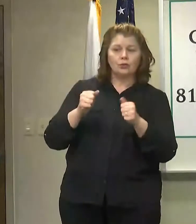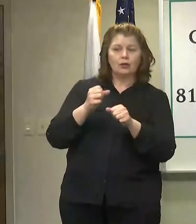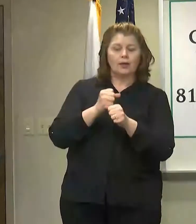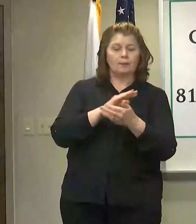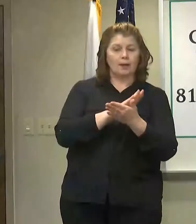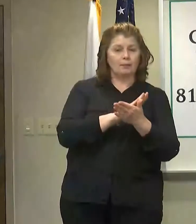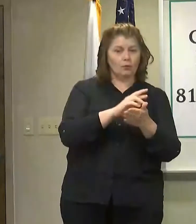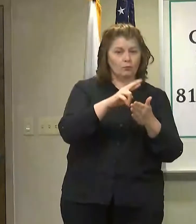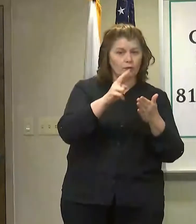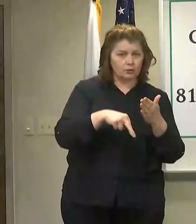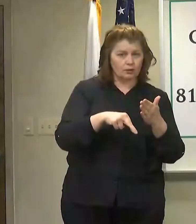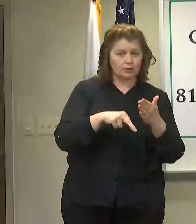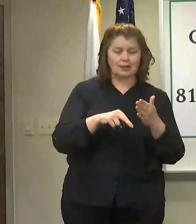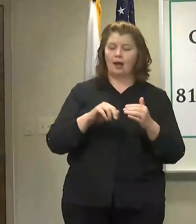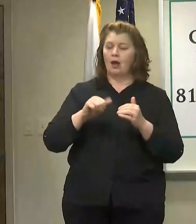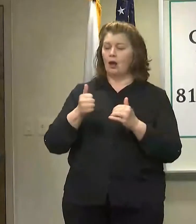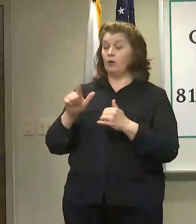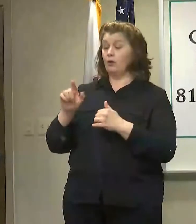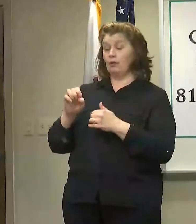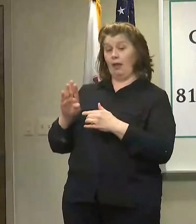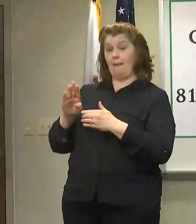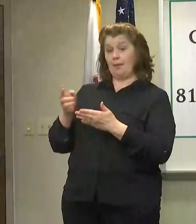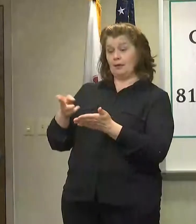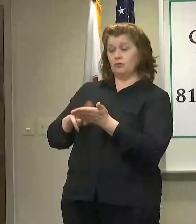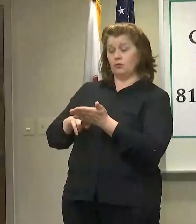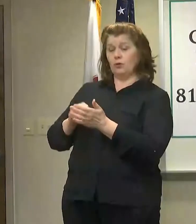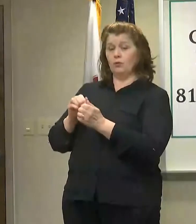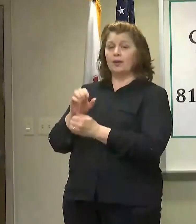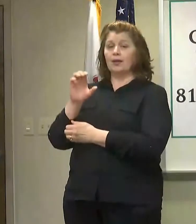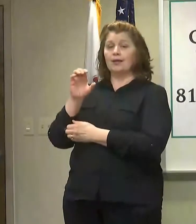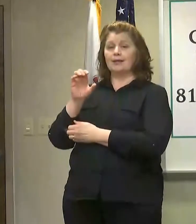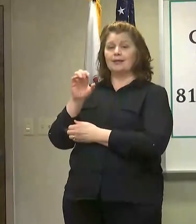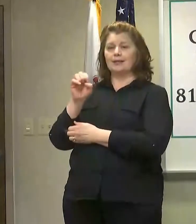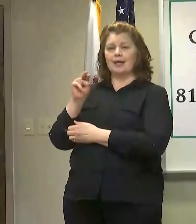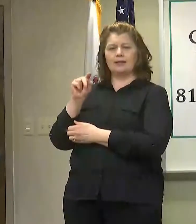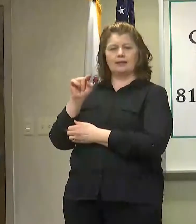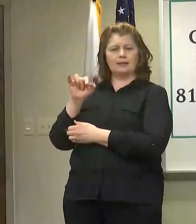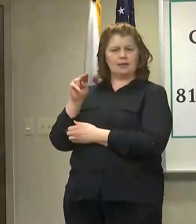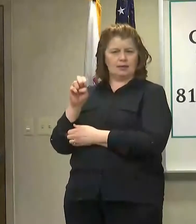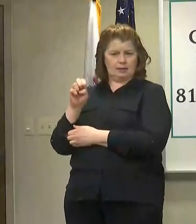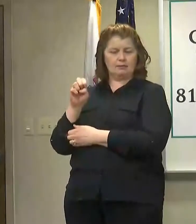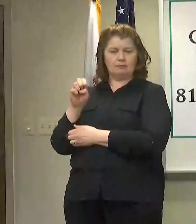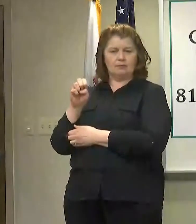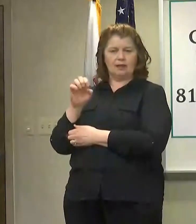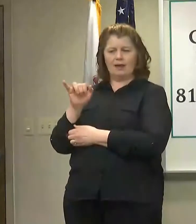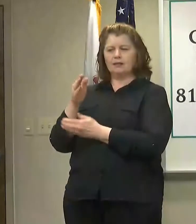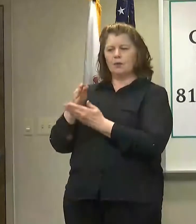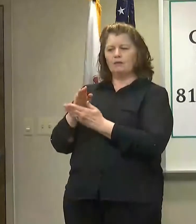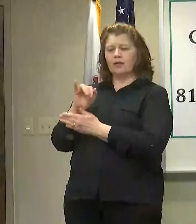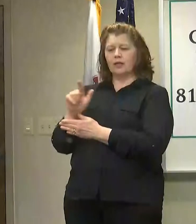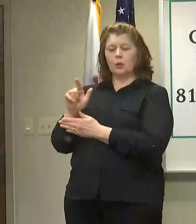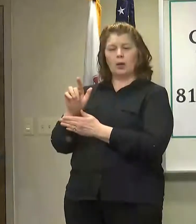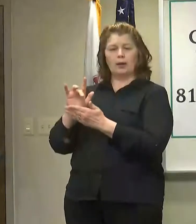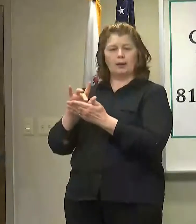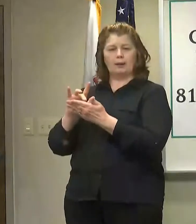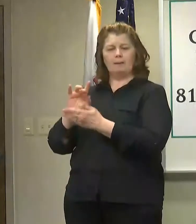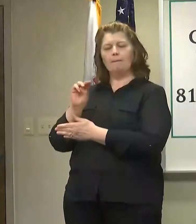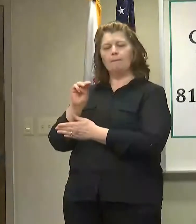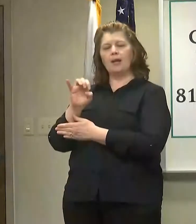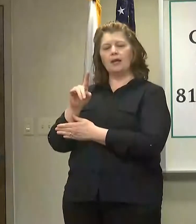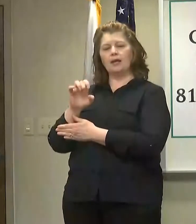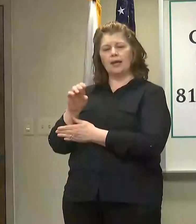That there is another vendor that they have contracted with called Centene, which is part of the Illinois Medicaid managed care provider group that's